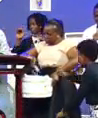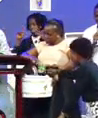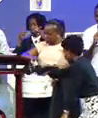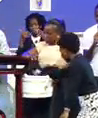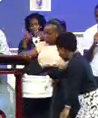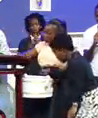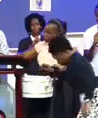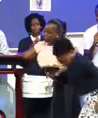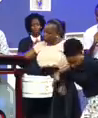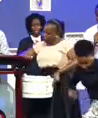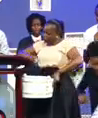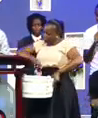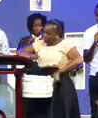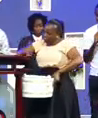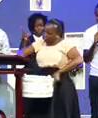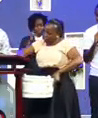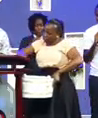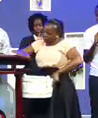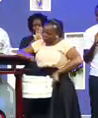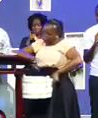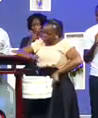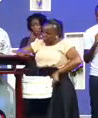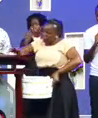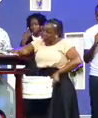expand them.